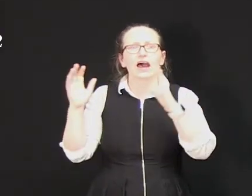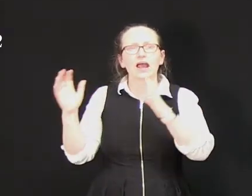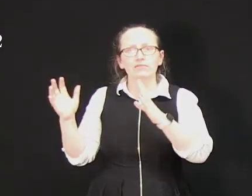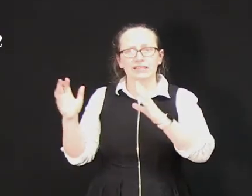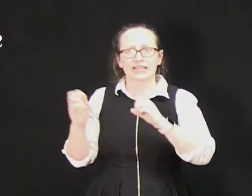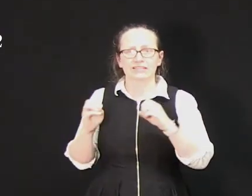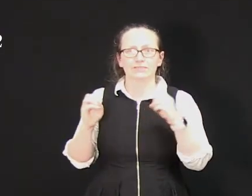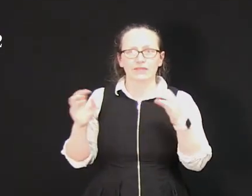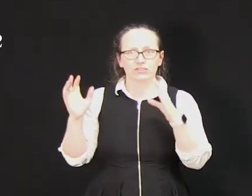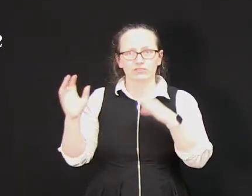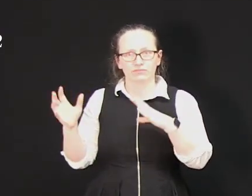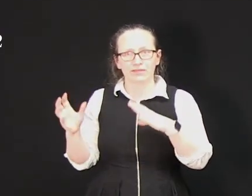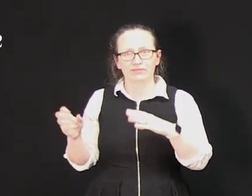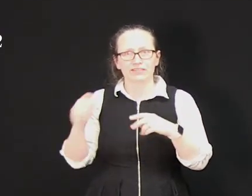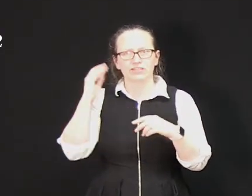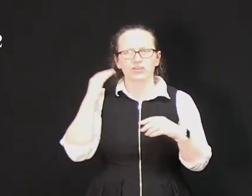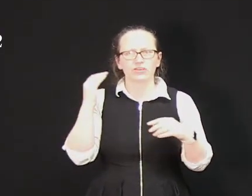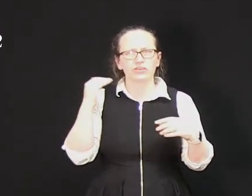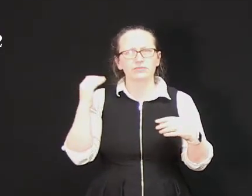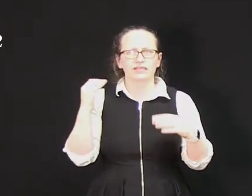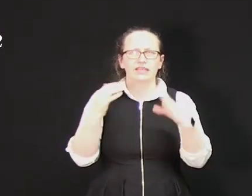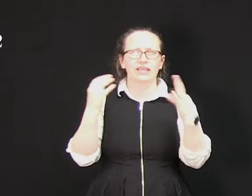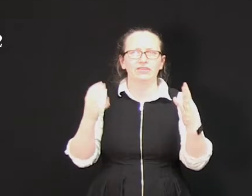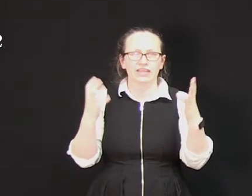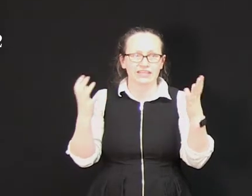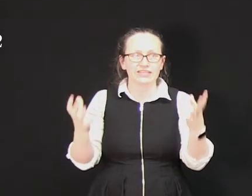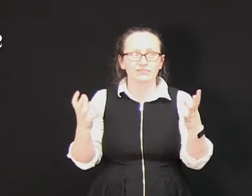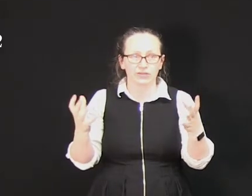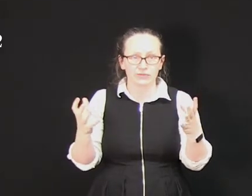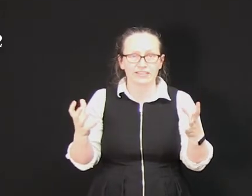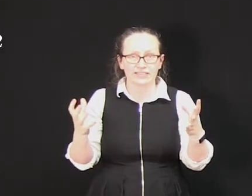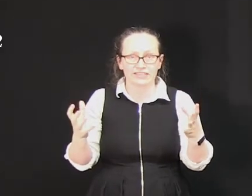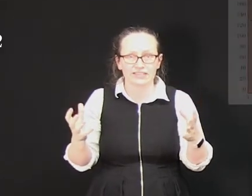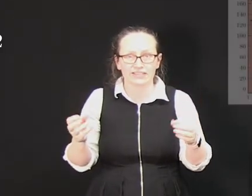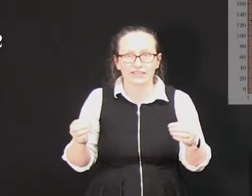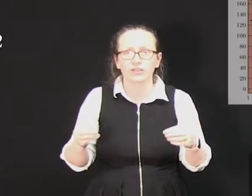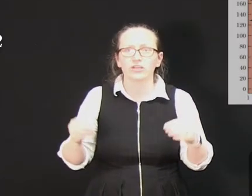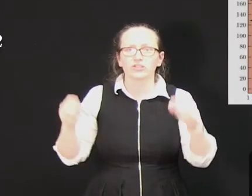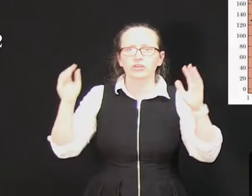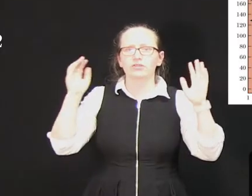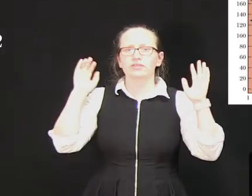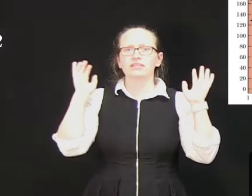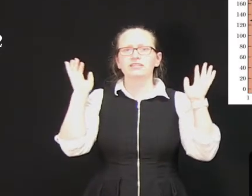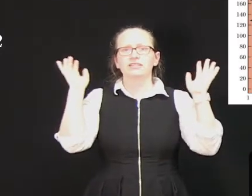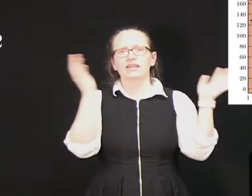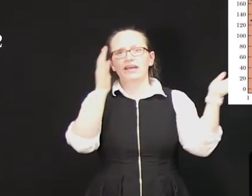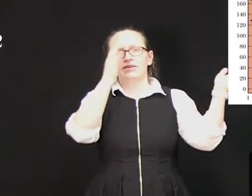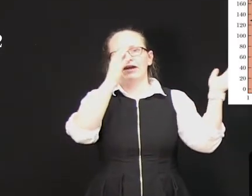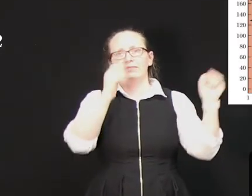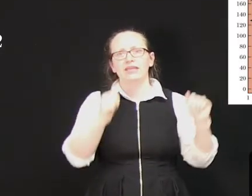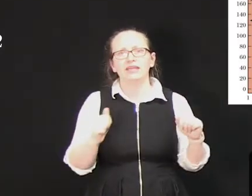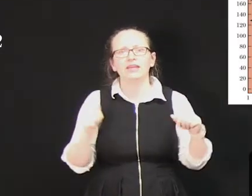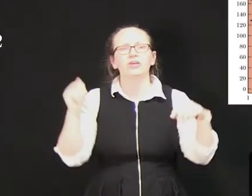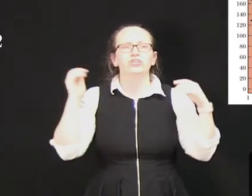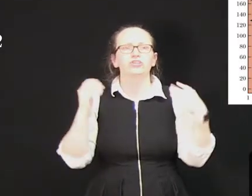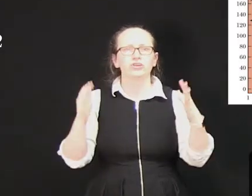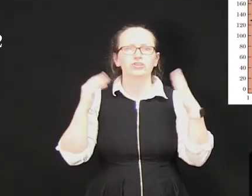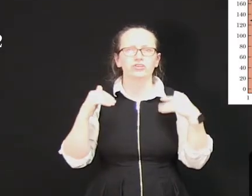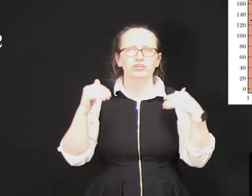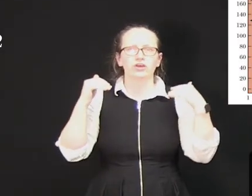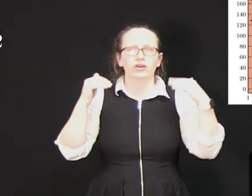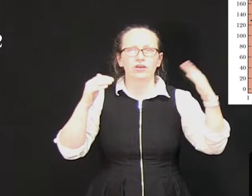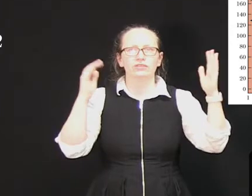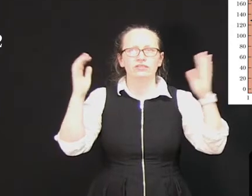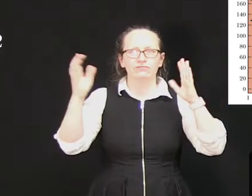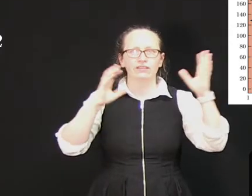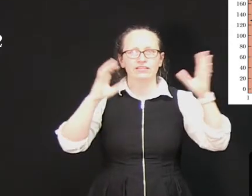detect are related a bit to frequency. So human hearing is frequency sensitive. So this diagram here shows